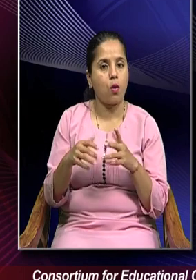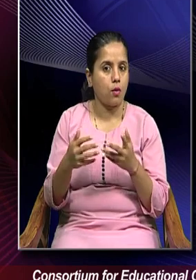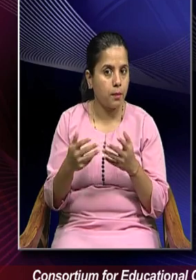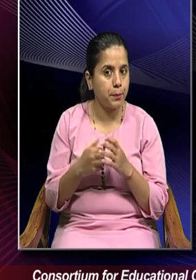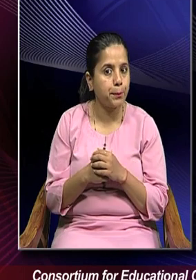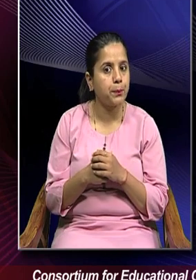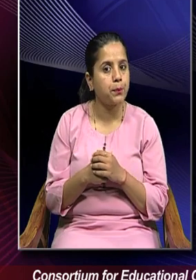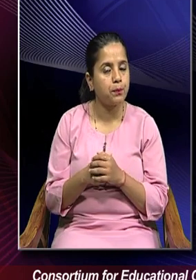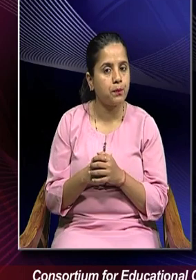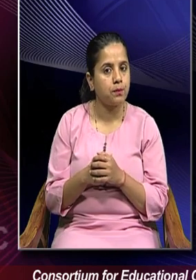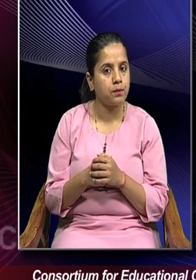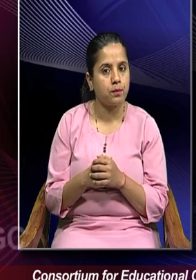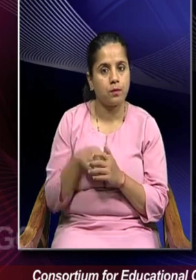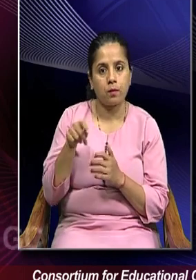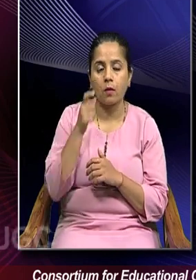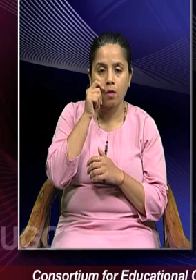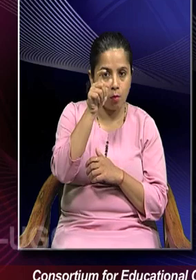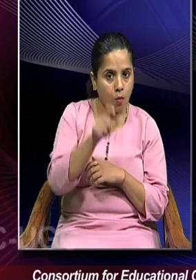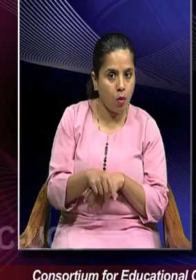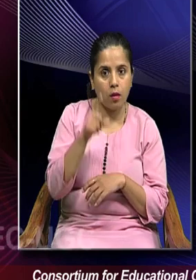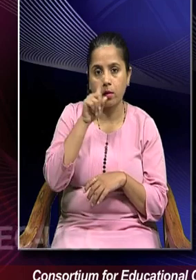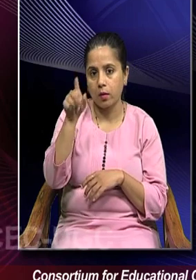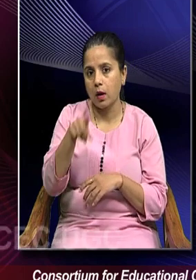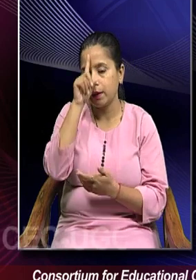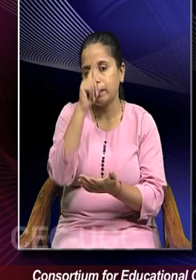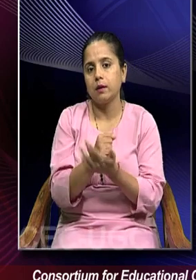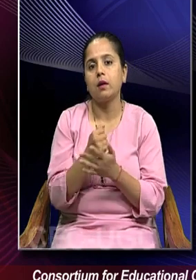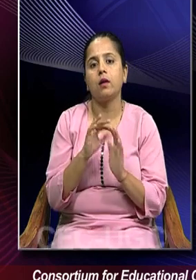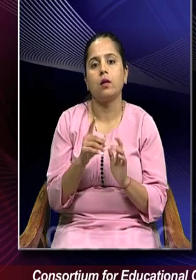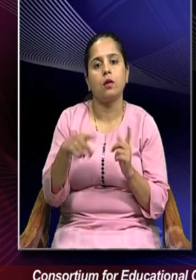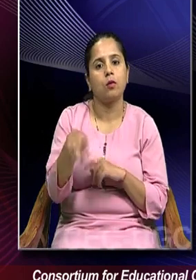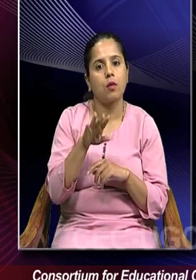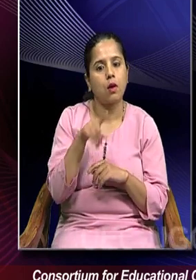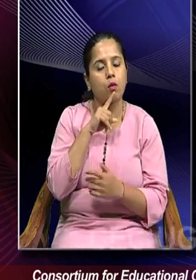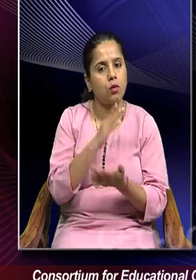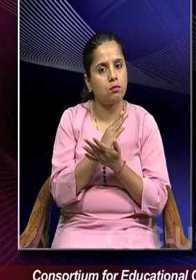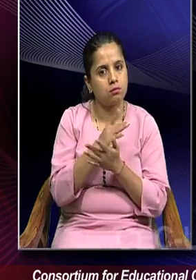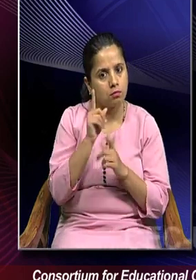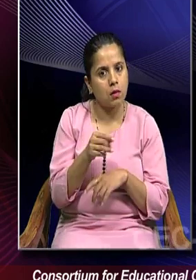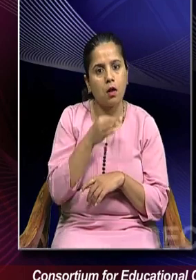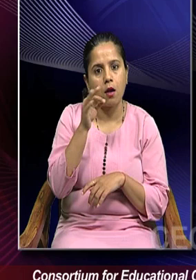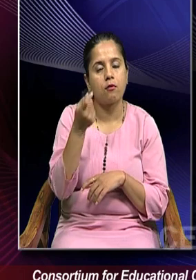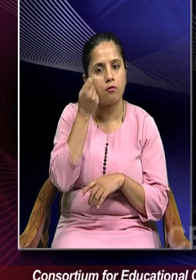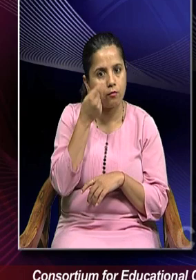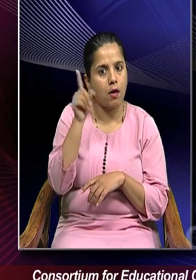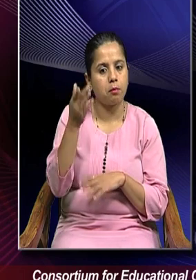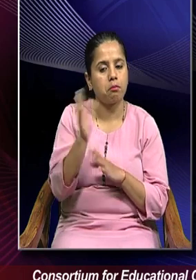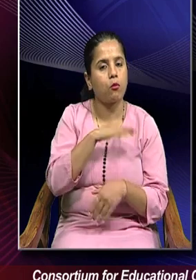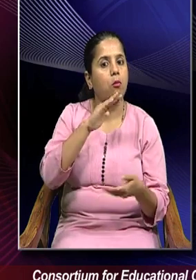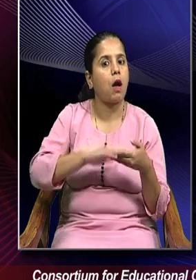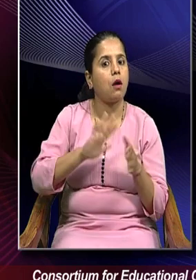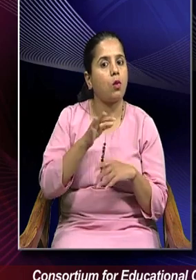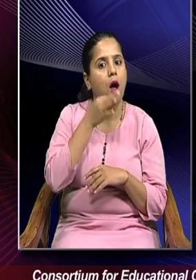the boy and the girl, they decide that they have to take the consent of their father before getting married.